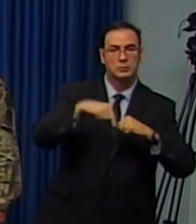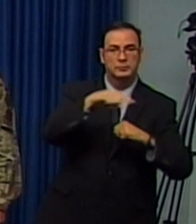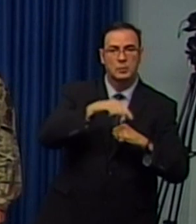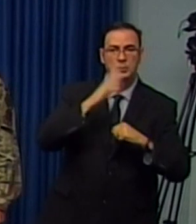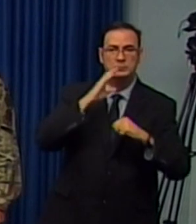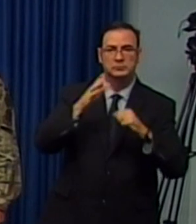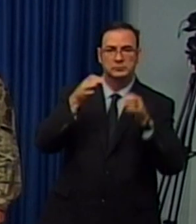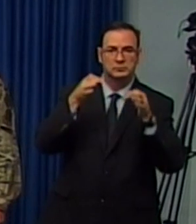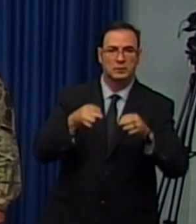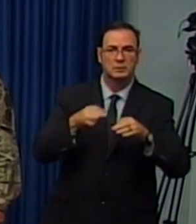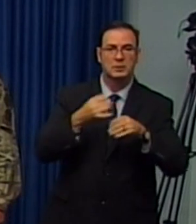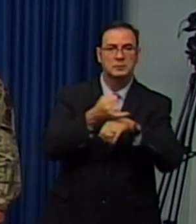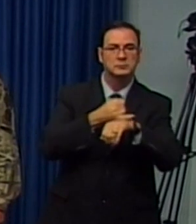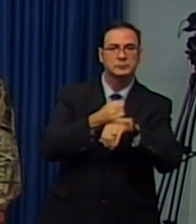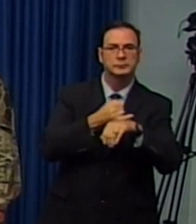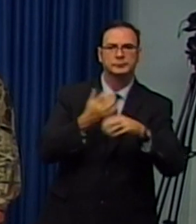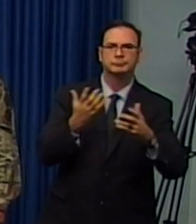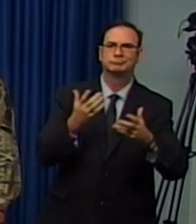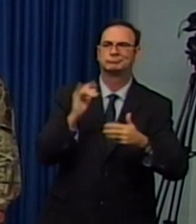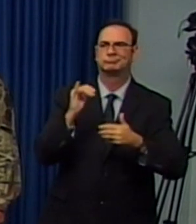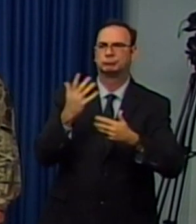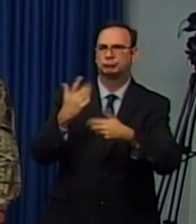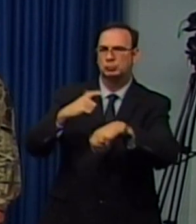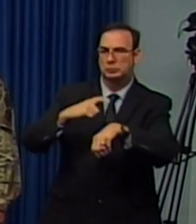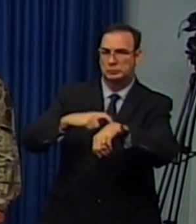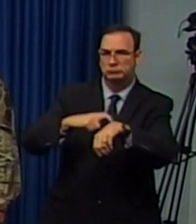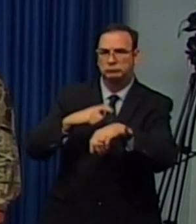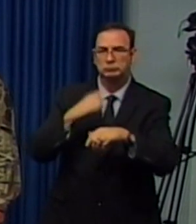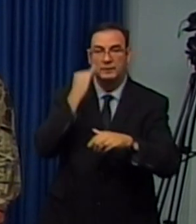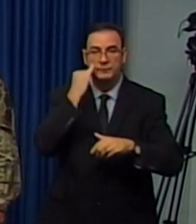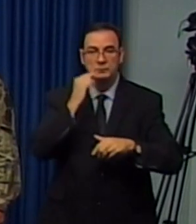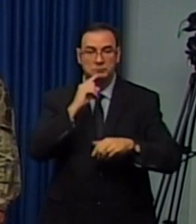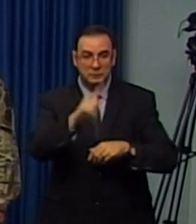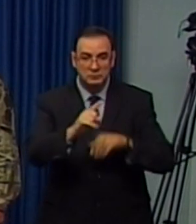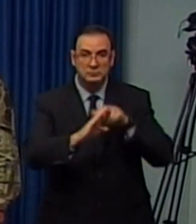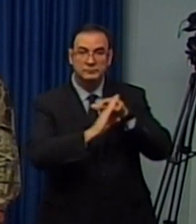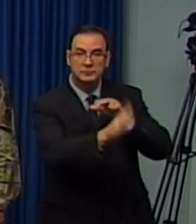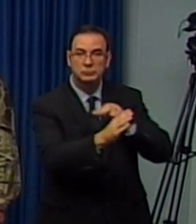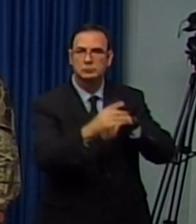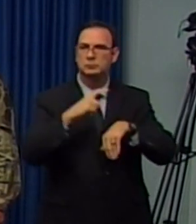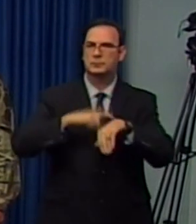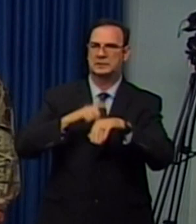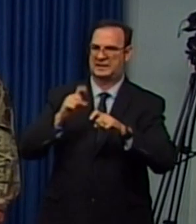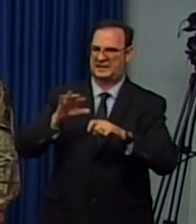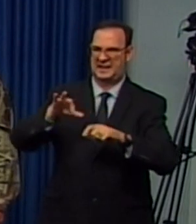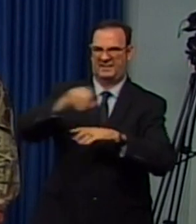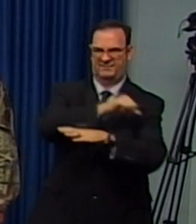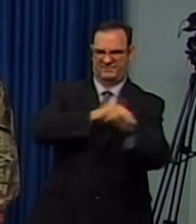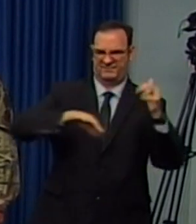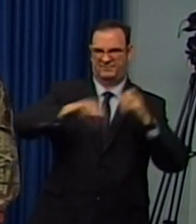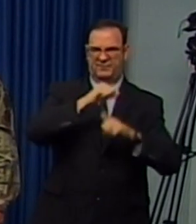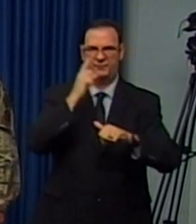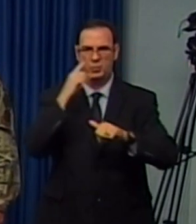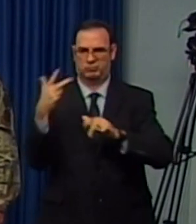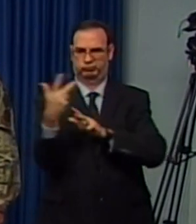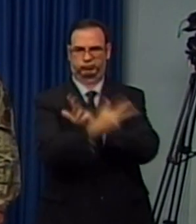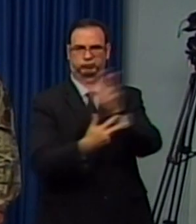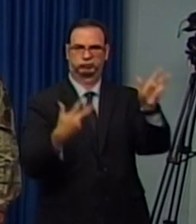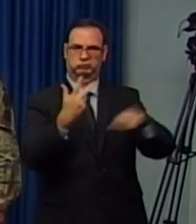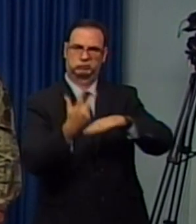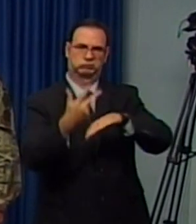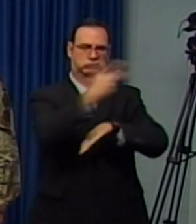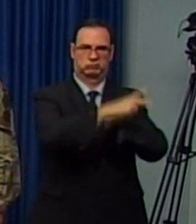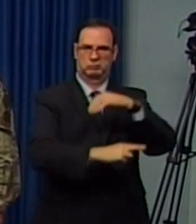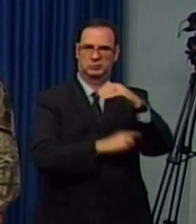expect to have, if they're under evacuation orders, to leave? Because once they're closed, they can't get out. No, for sure. So, I mean,